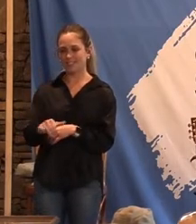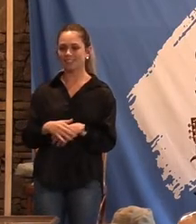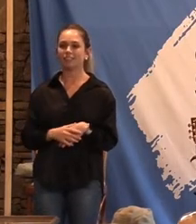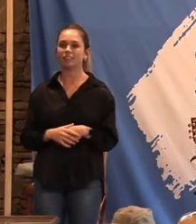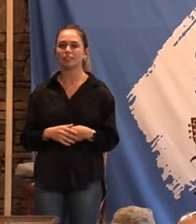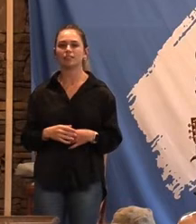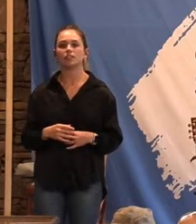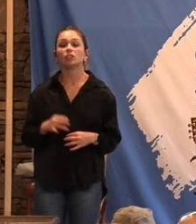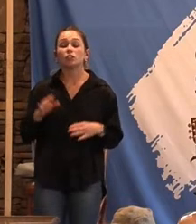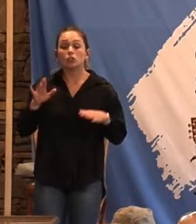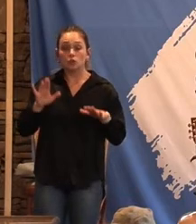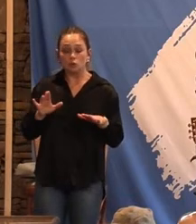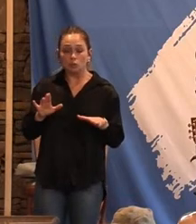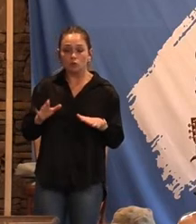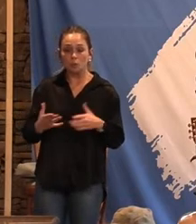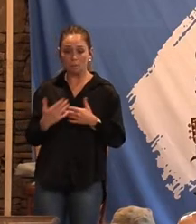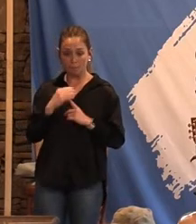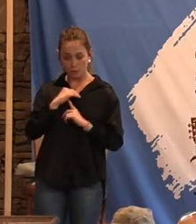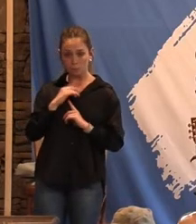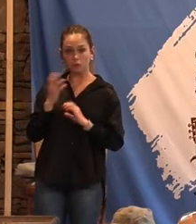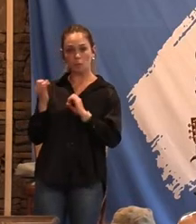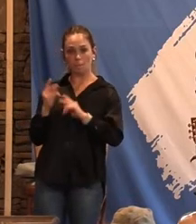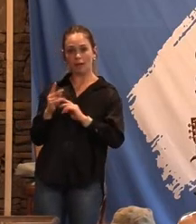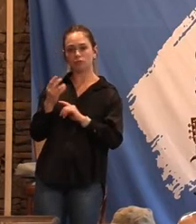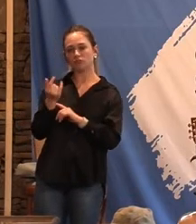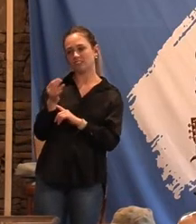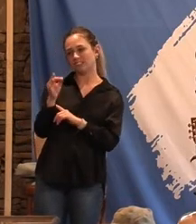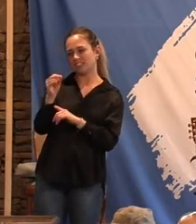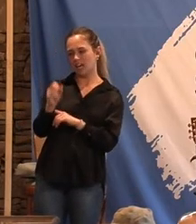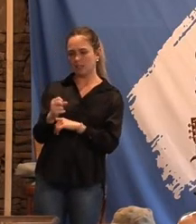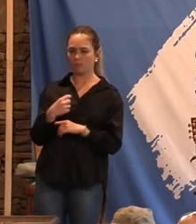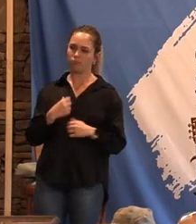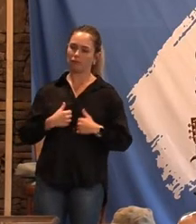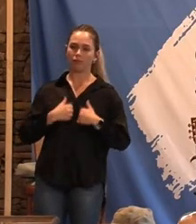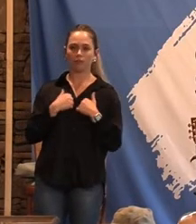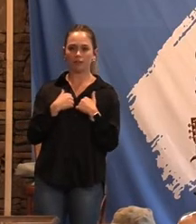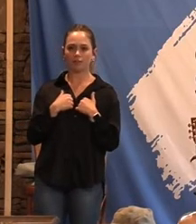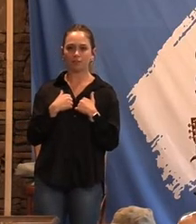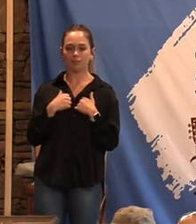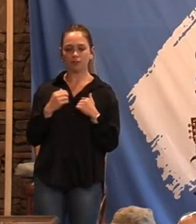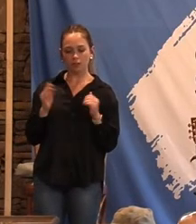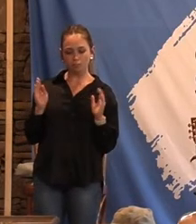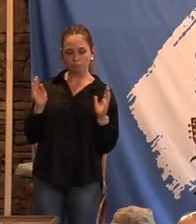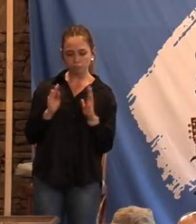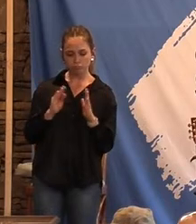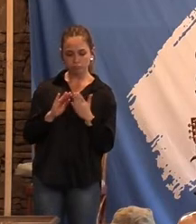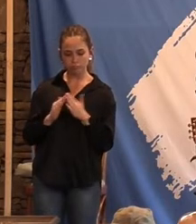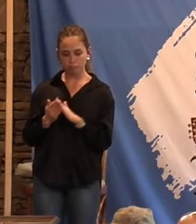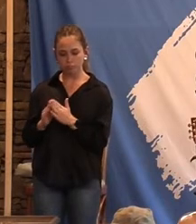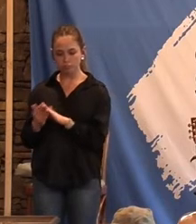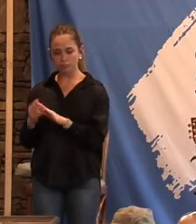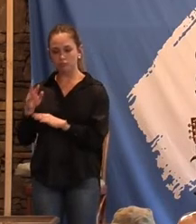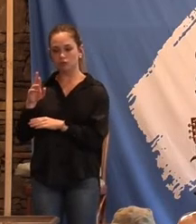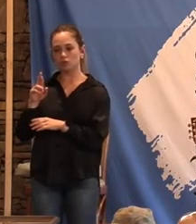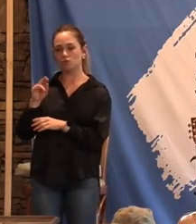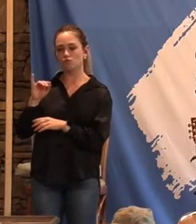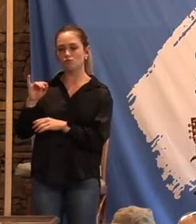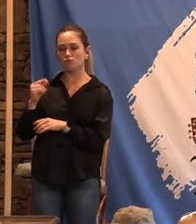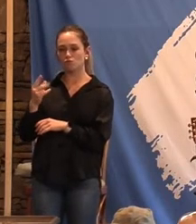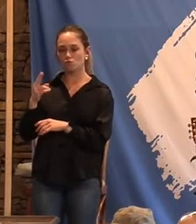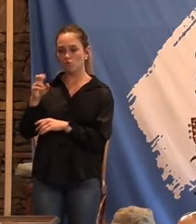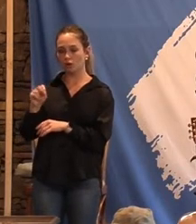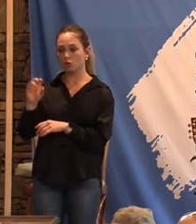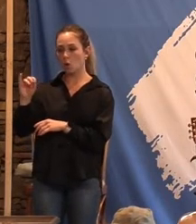to meet Johnny, we need to go back to the mid-1990s when I was living in the tiny little town of Rogers,